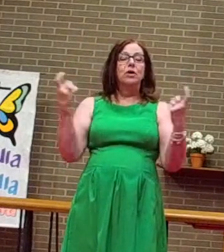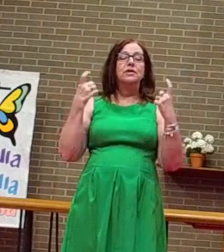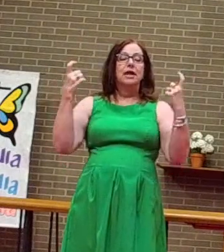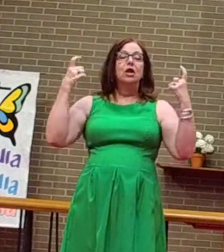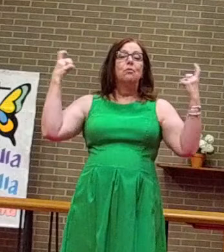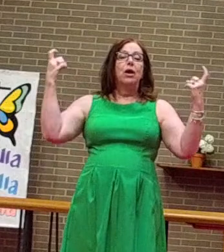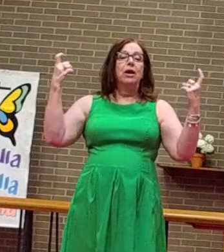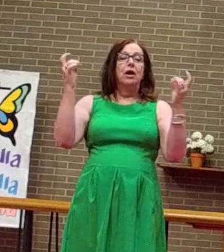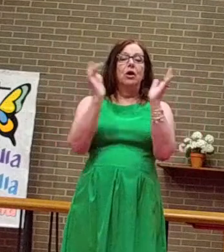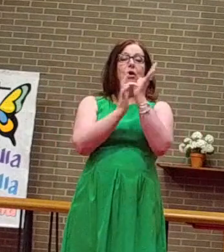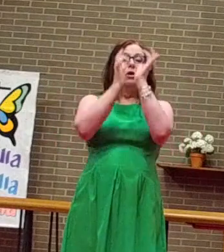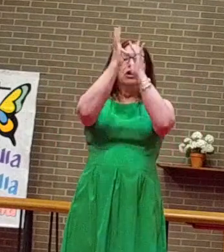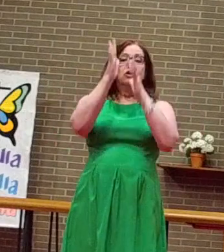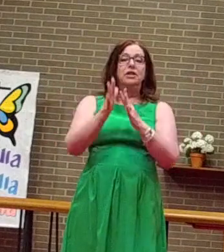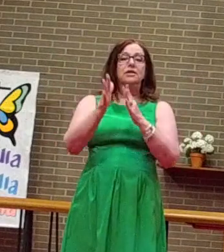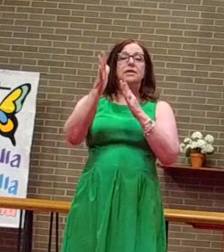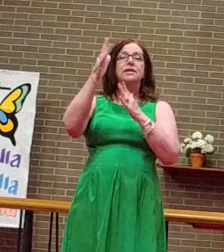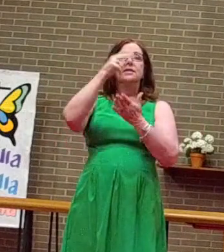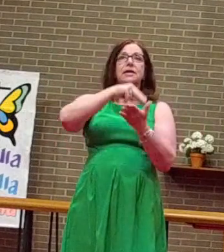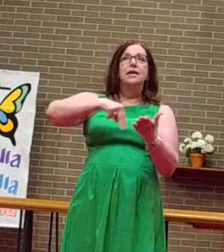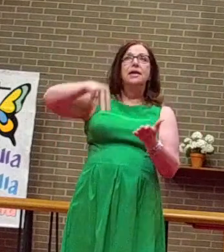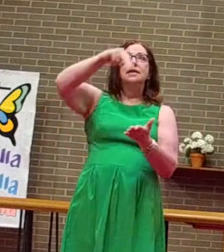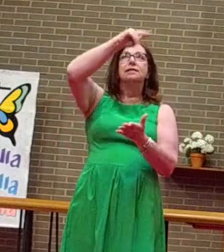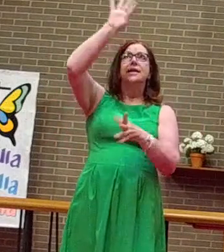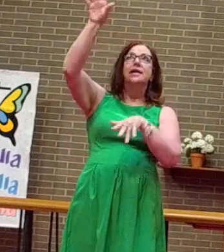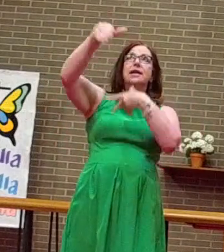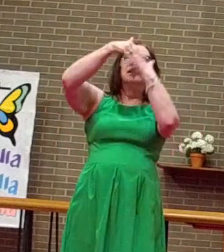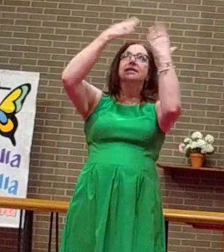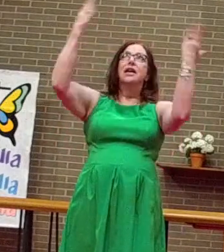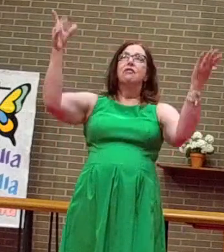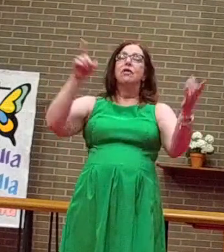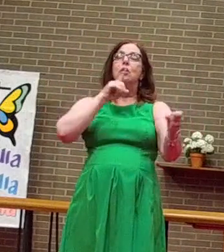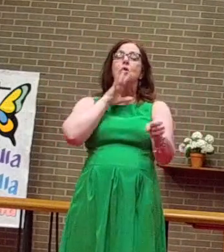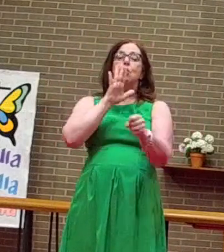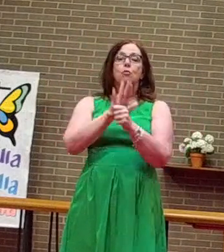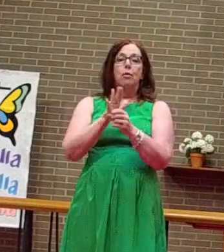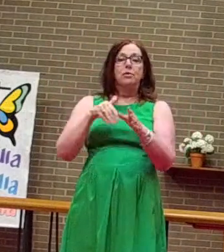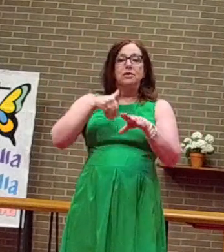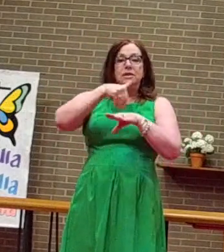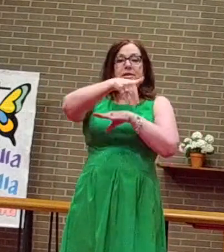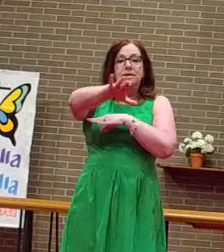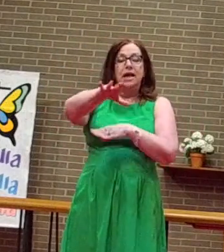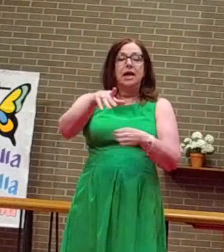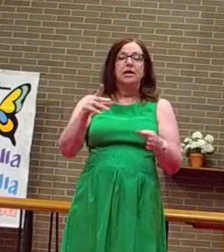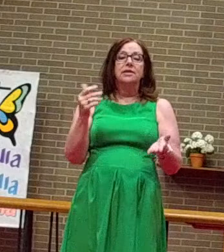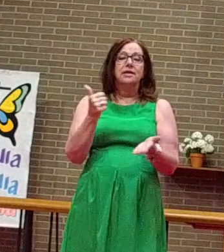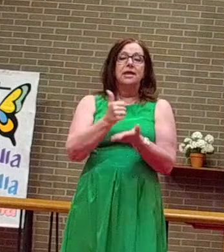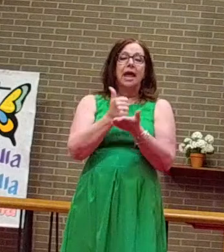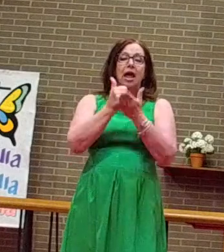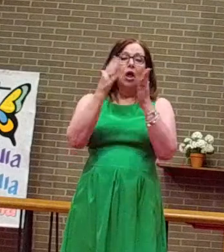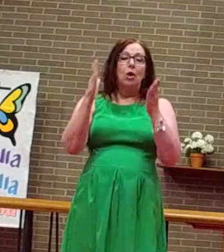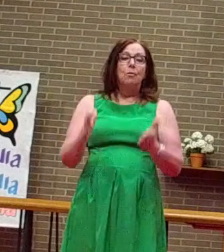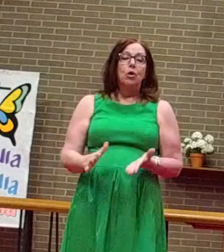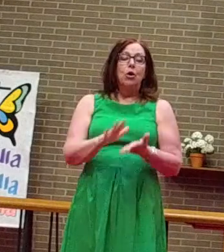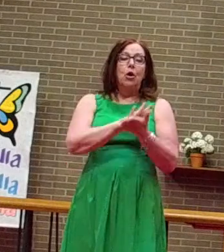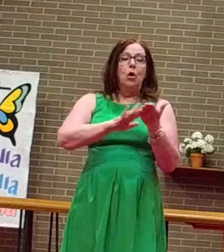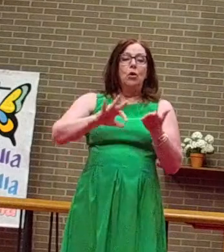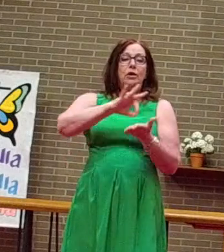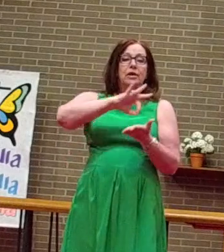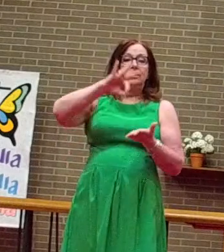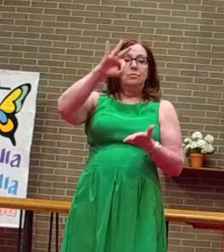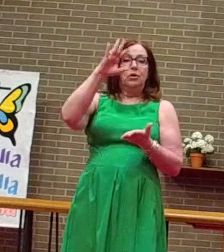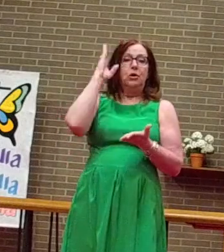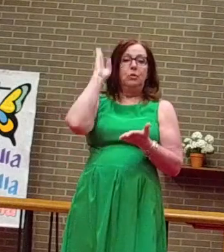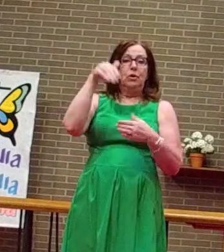back into heaven and promised to send us the Helper, the Holy Spirit. And so a number of our hymns are